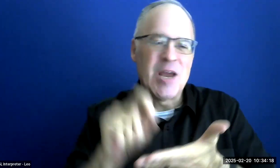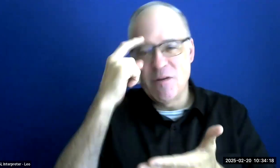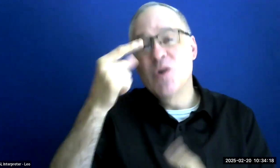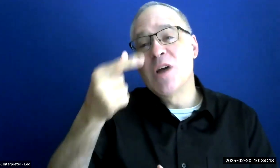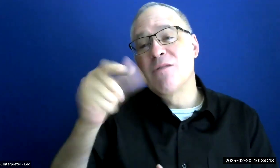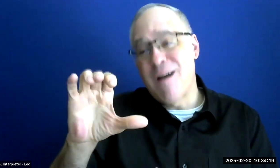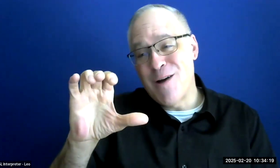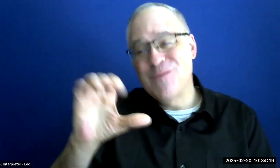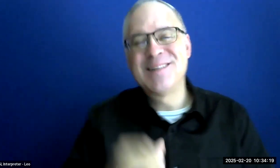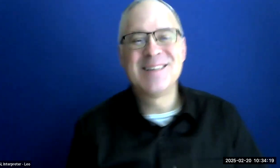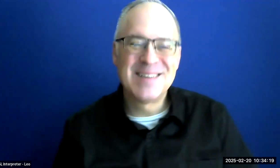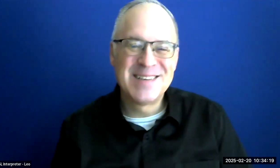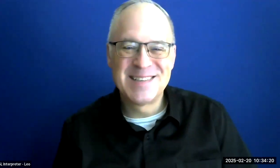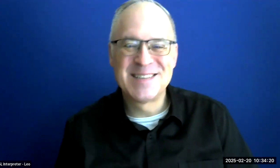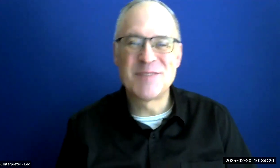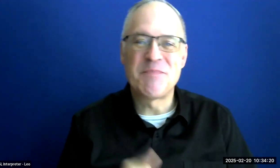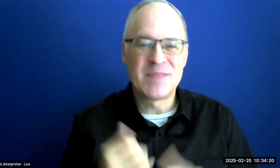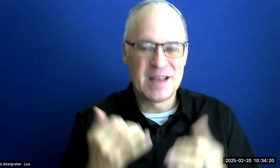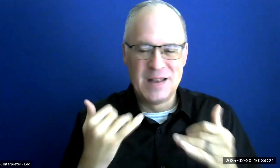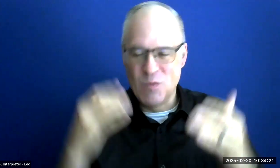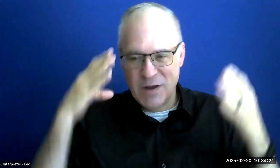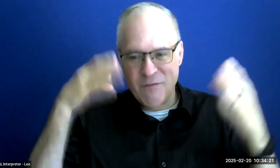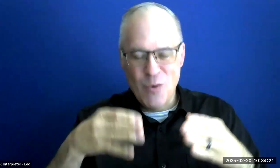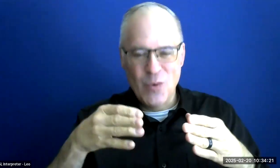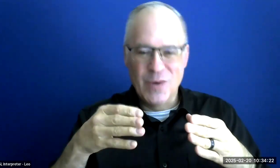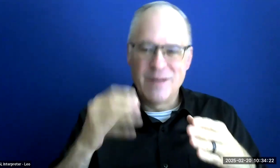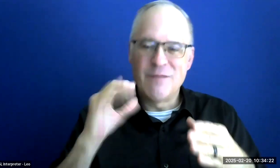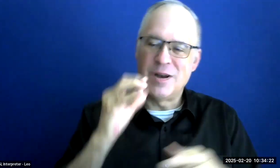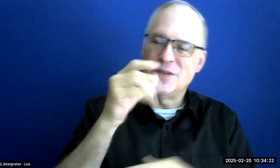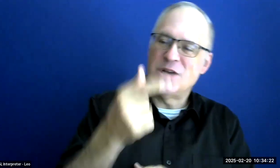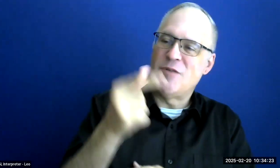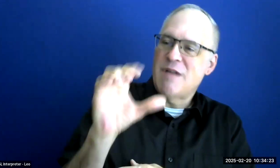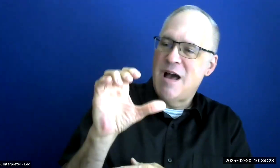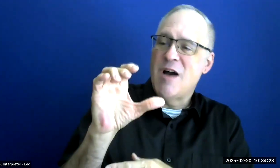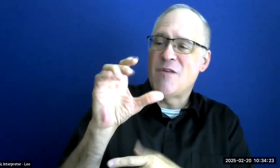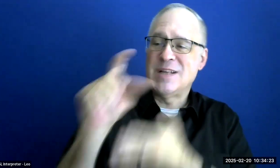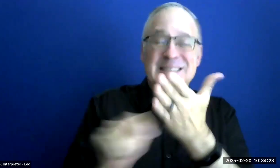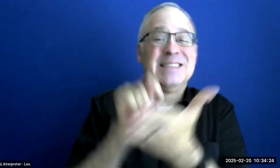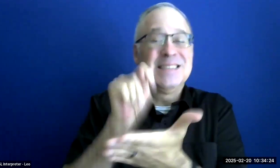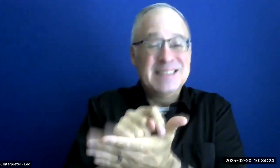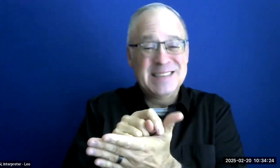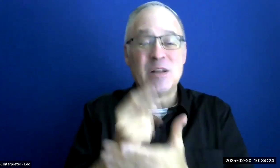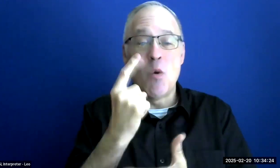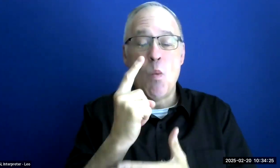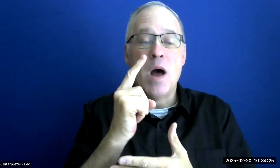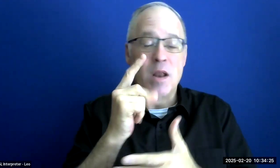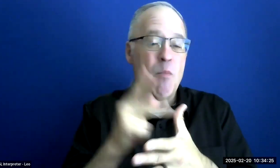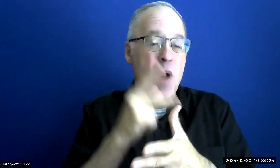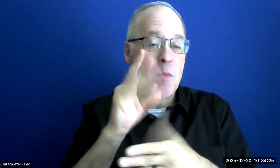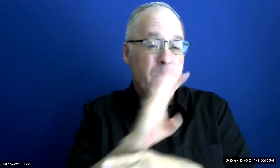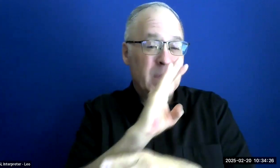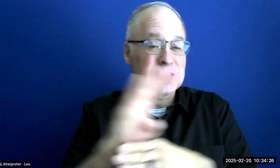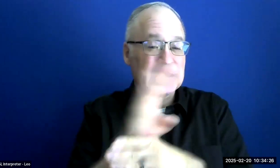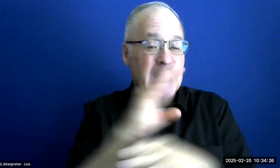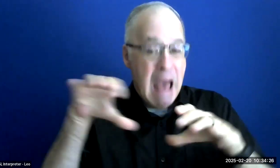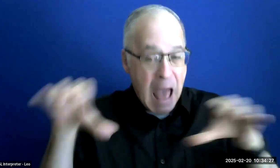we lean into annual conference season, one of the primary business actions convened at each